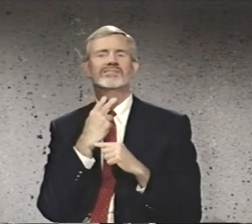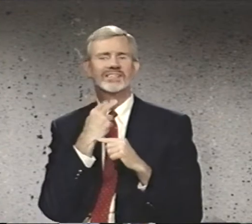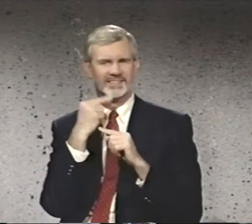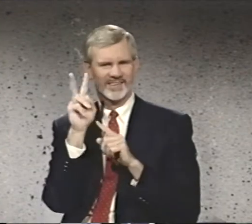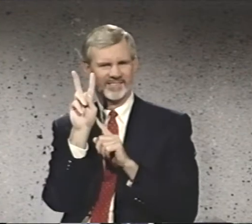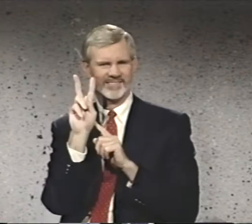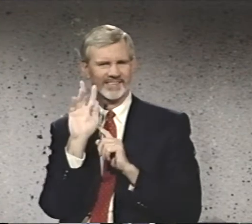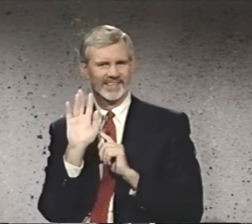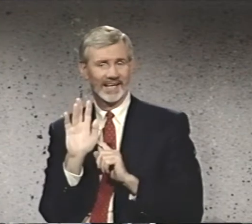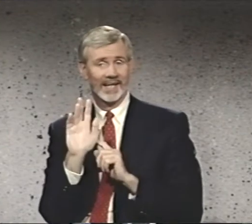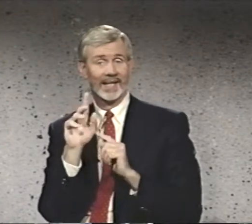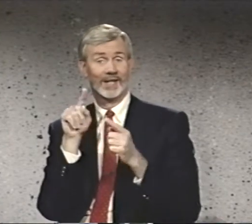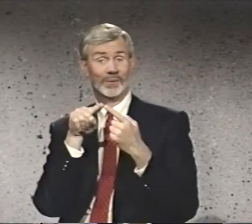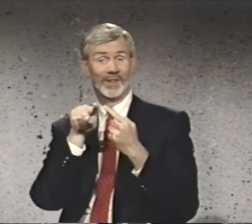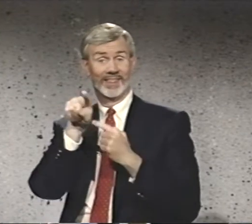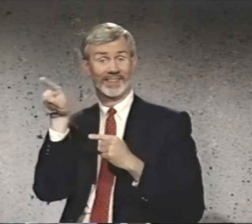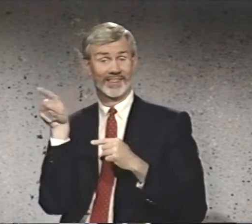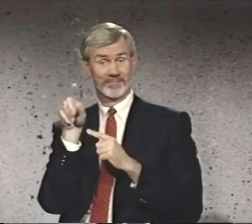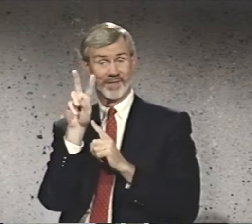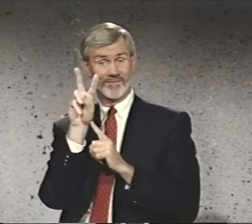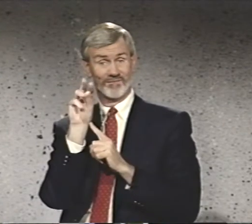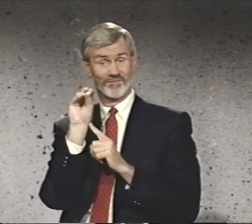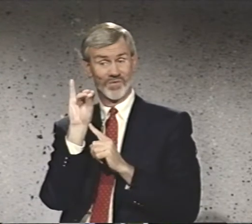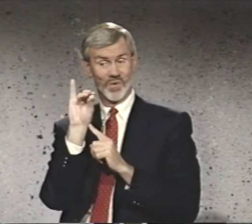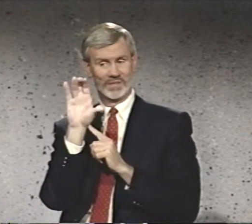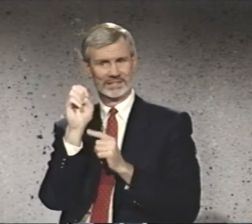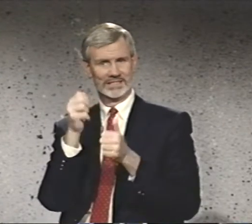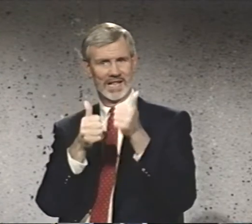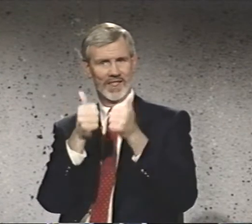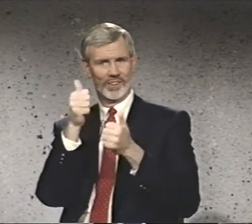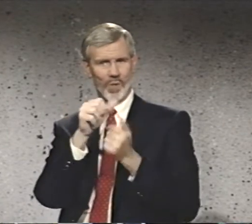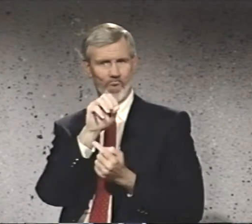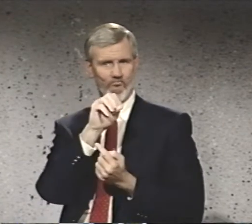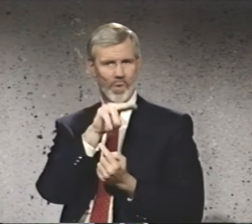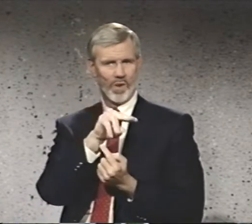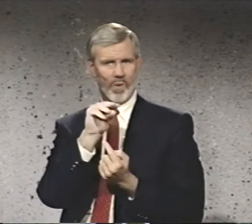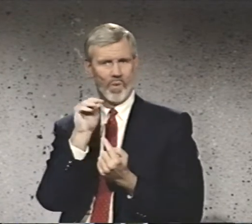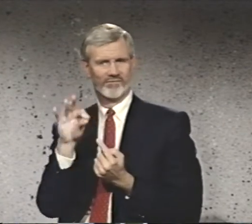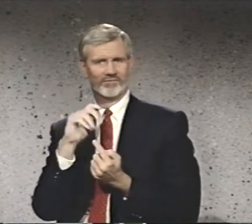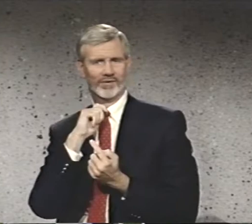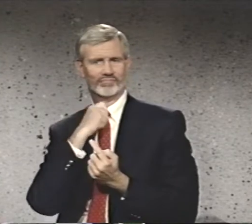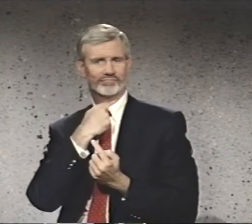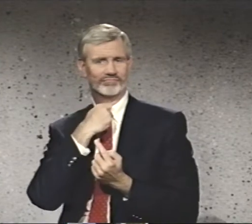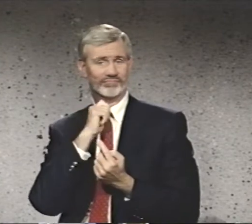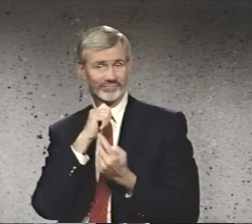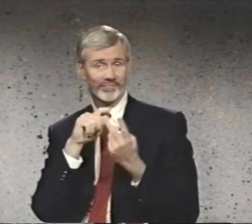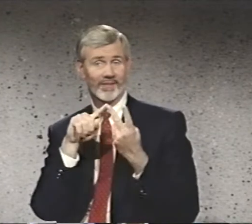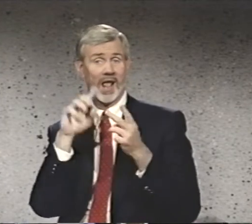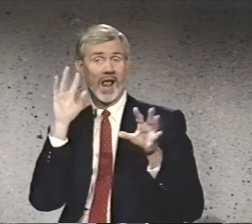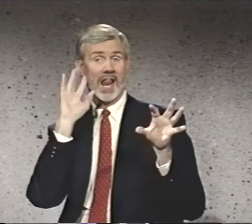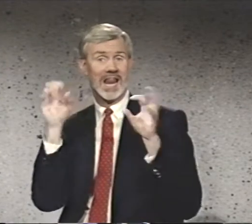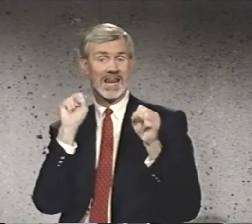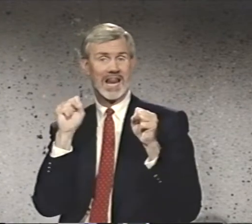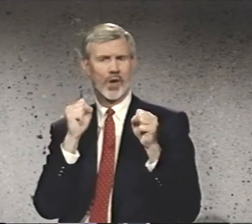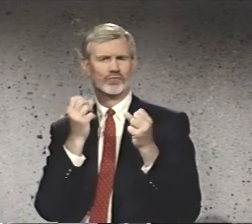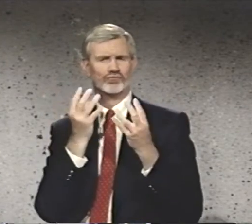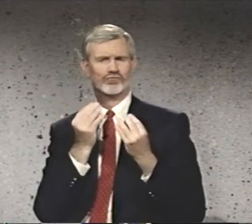pronunciations. To them, a voice is either on or off, loud